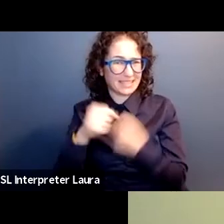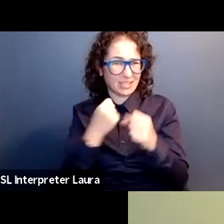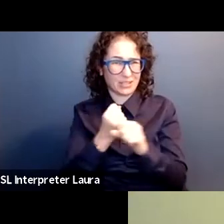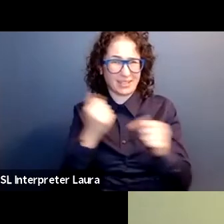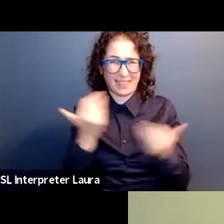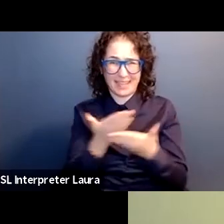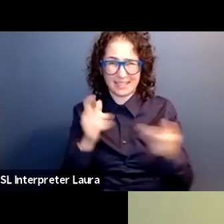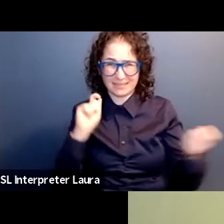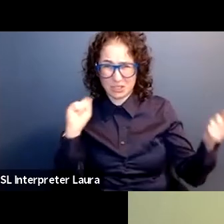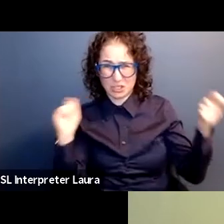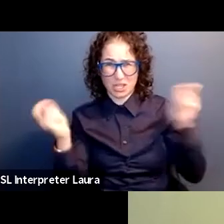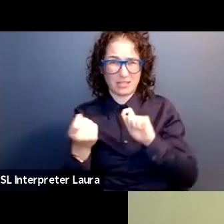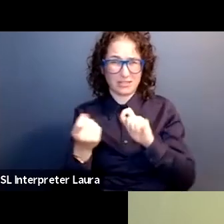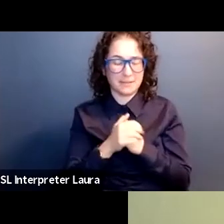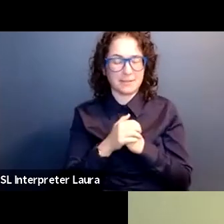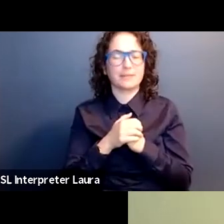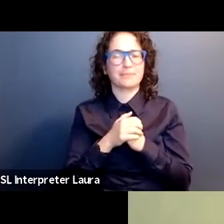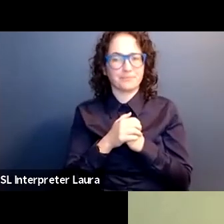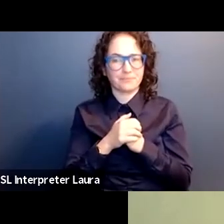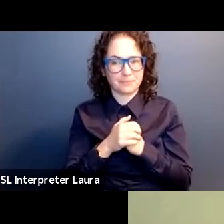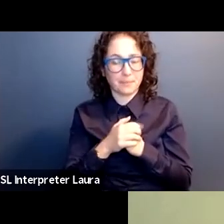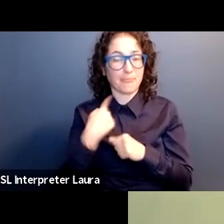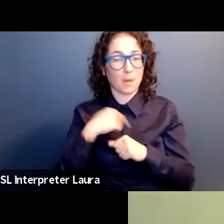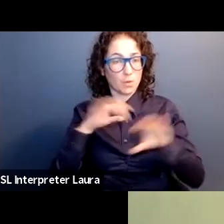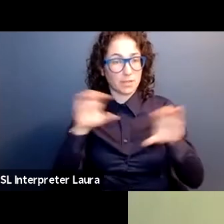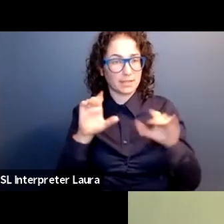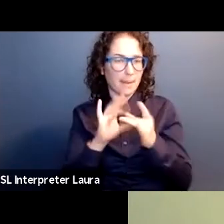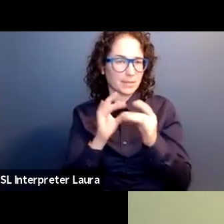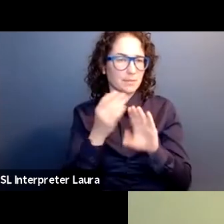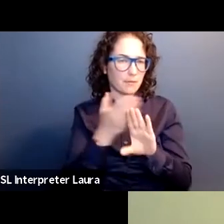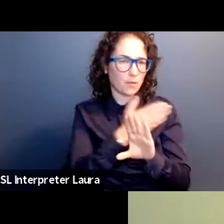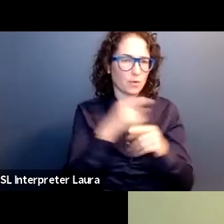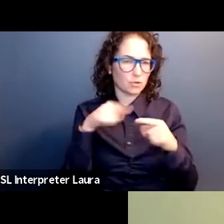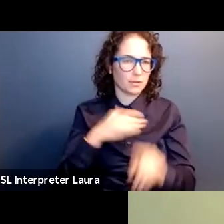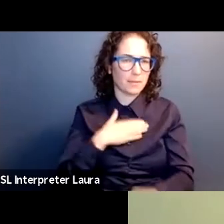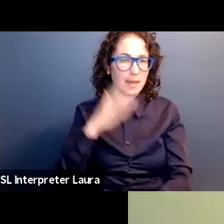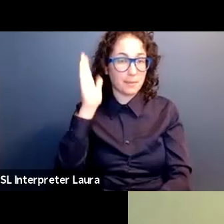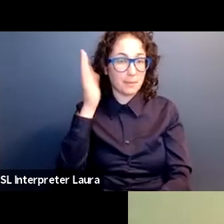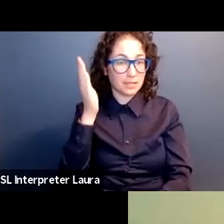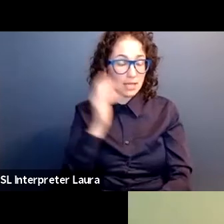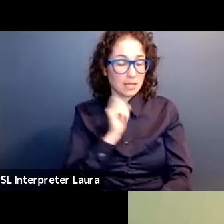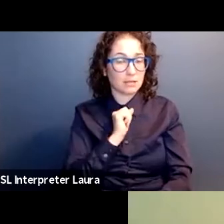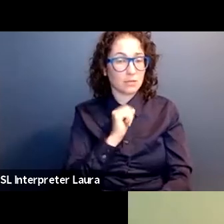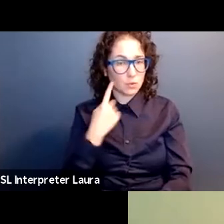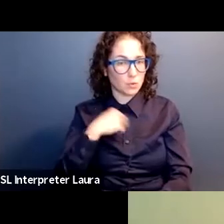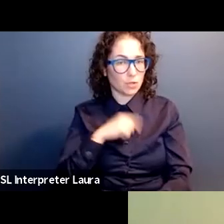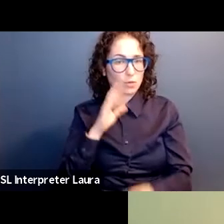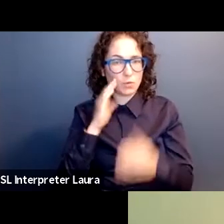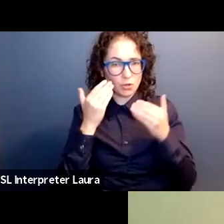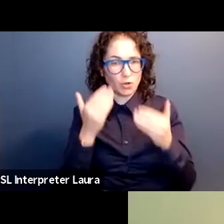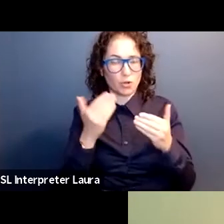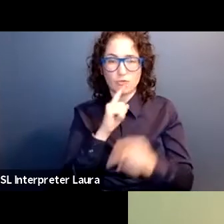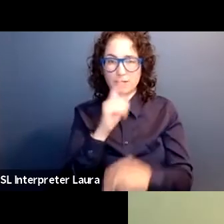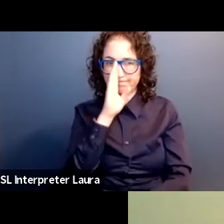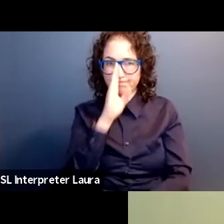so many. So what we did, as I mentioned in my presentation, is that we go directly to